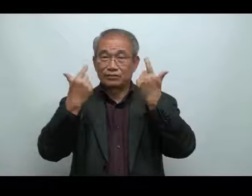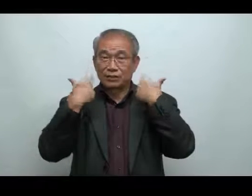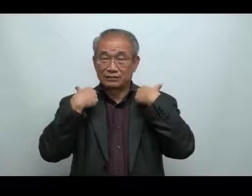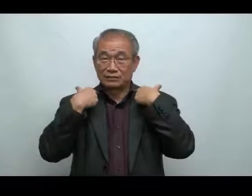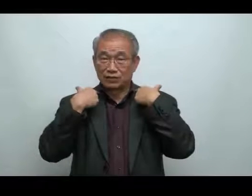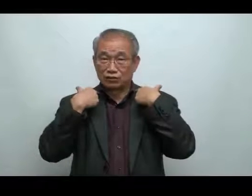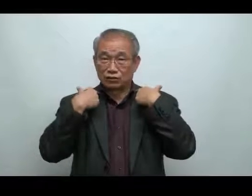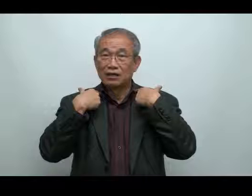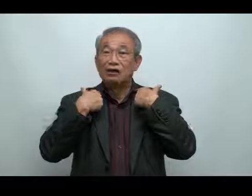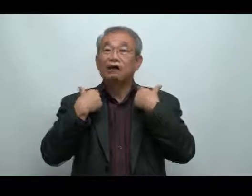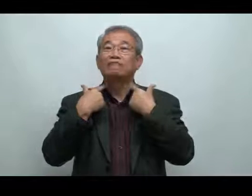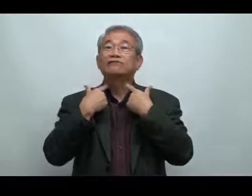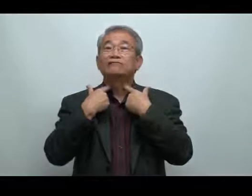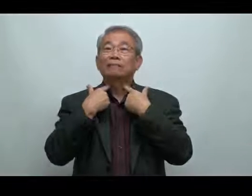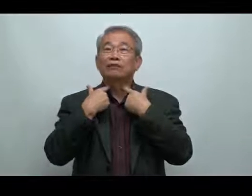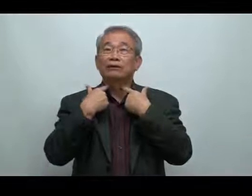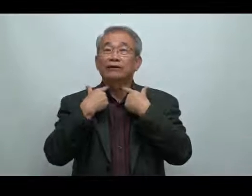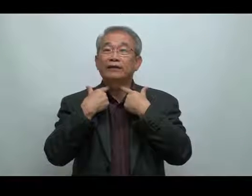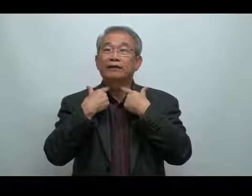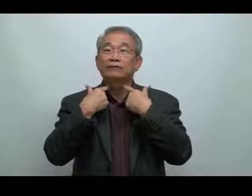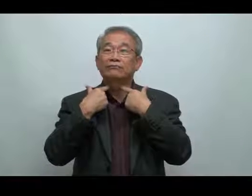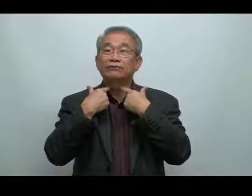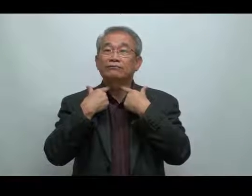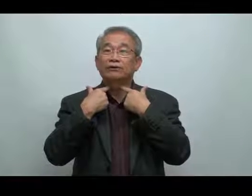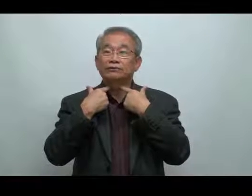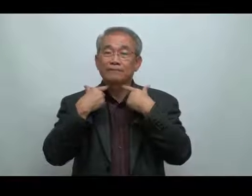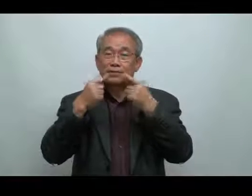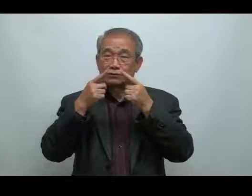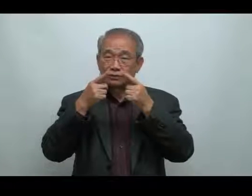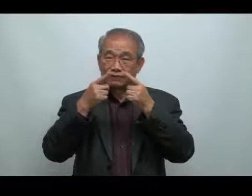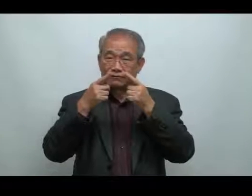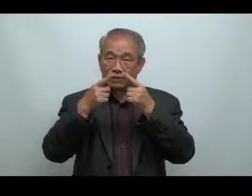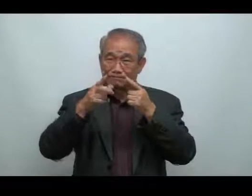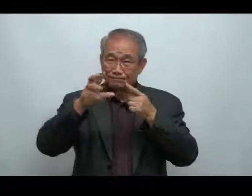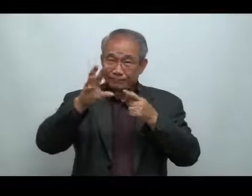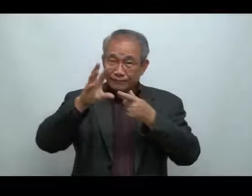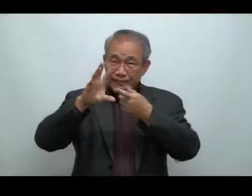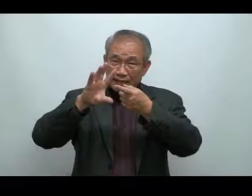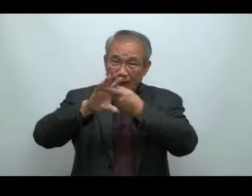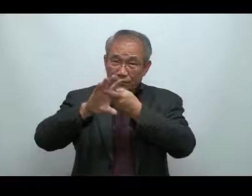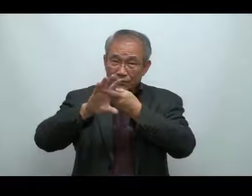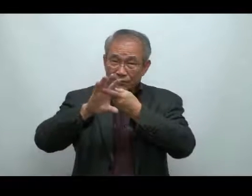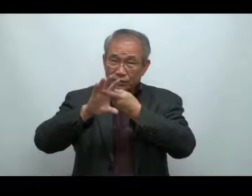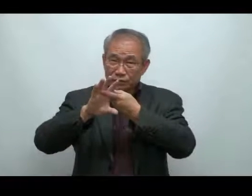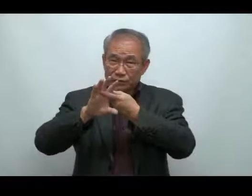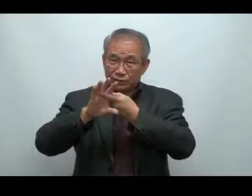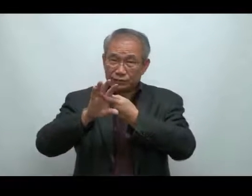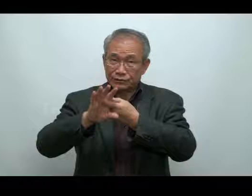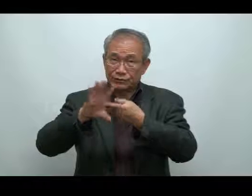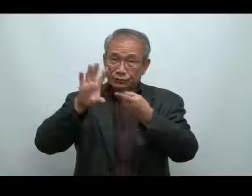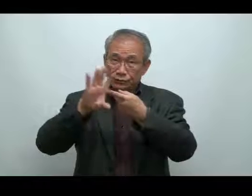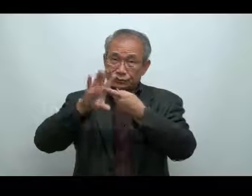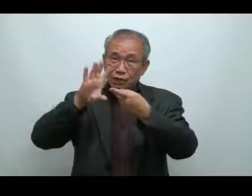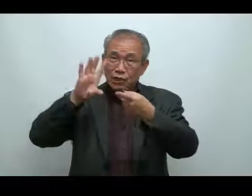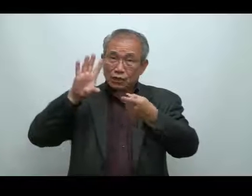has a danger of rupturing your vocal folds. So therefore, I would teach my students to use